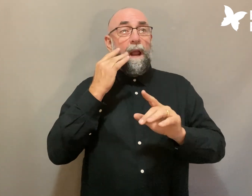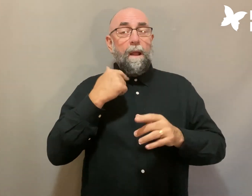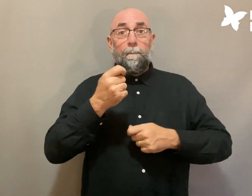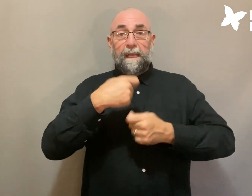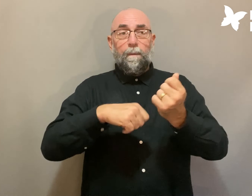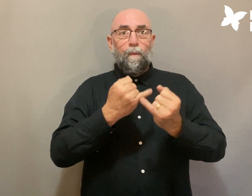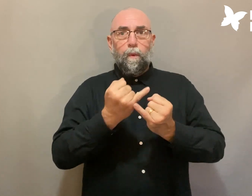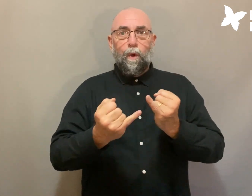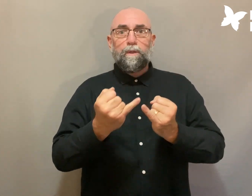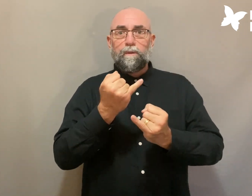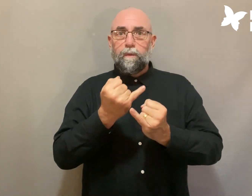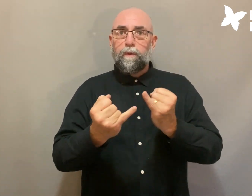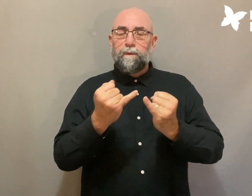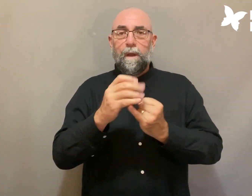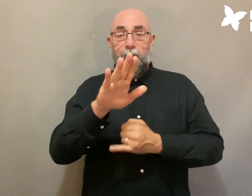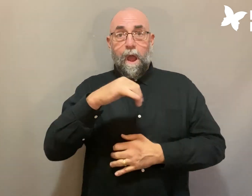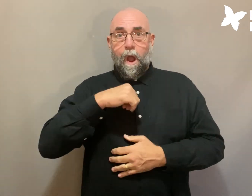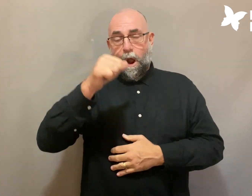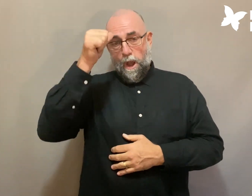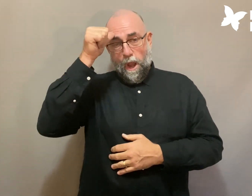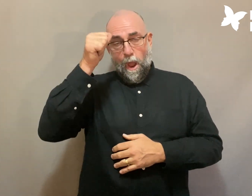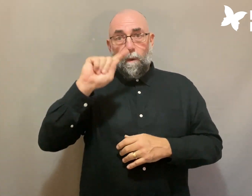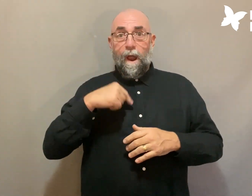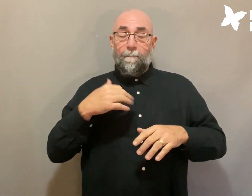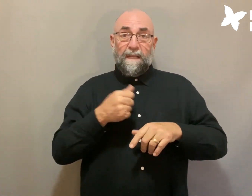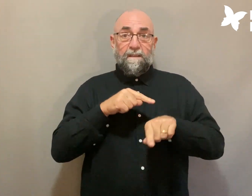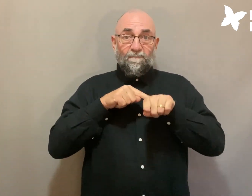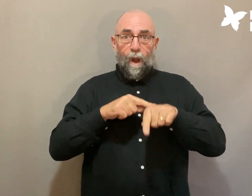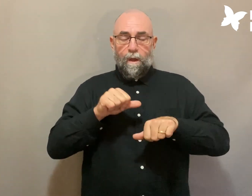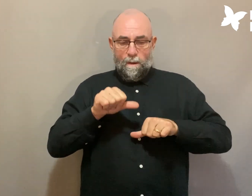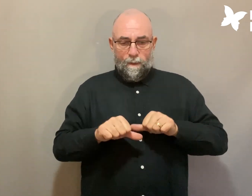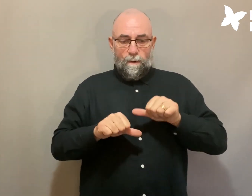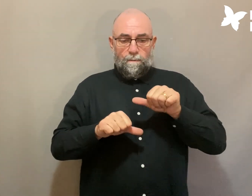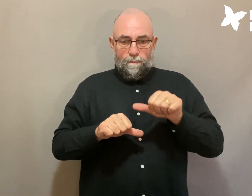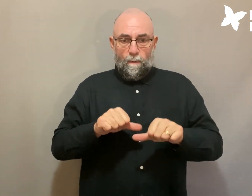and I know the steps I need to take to protect myself.